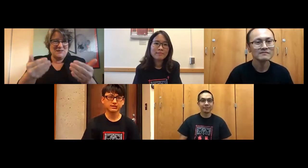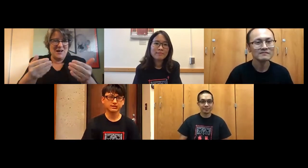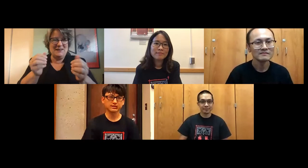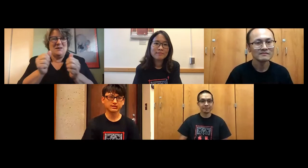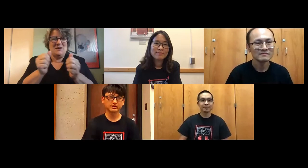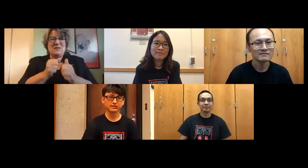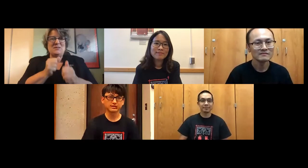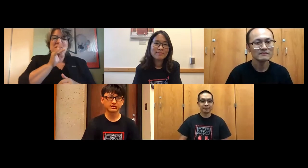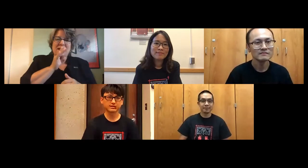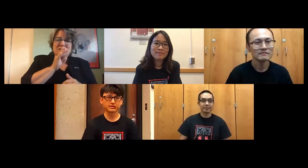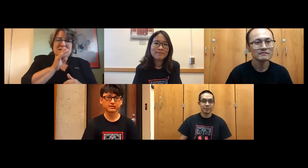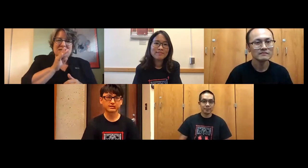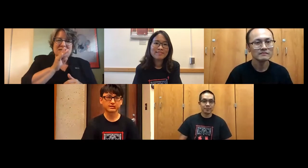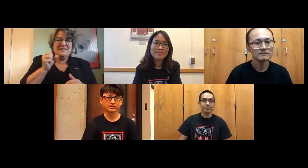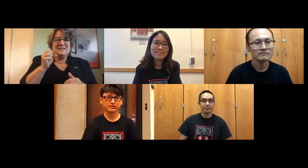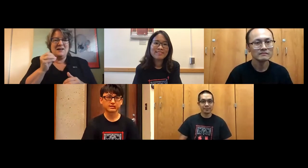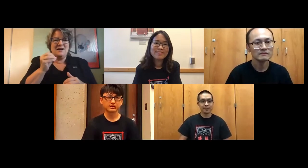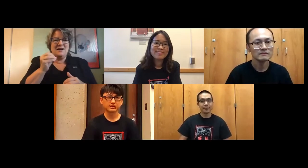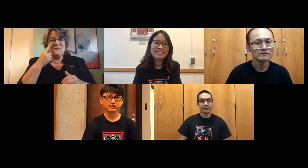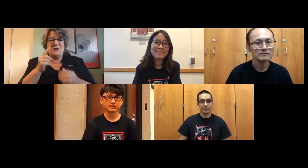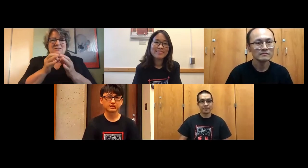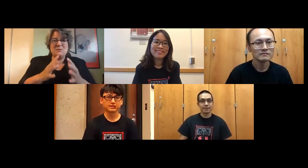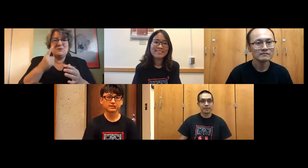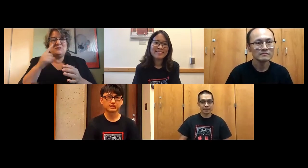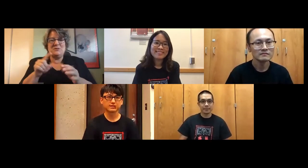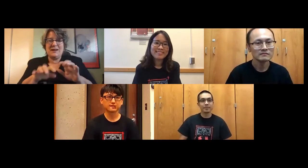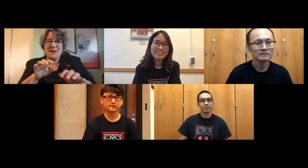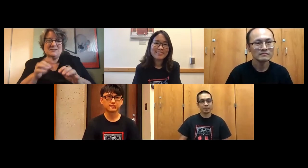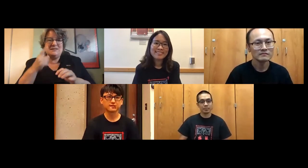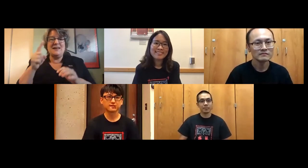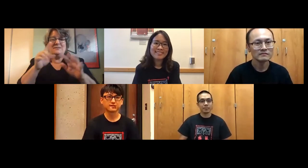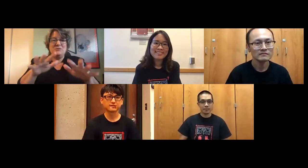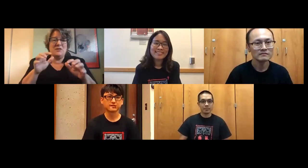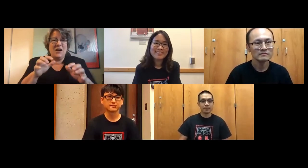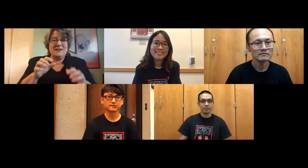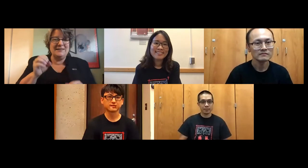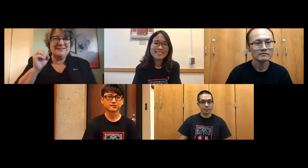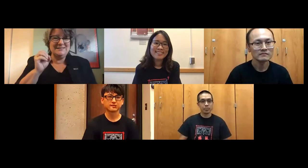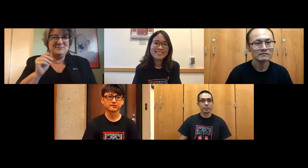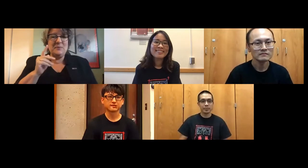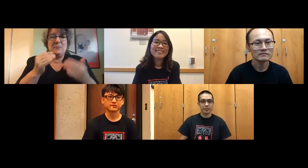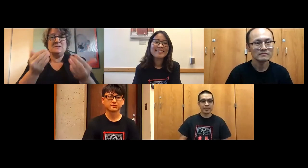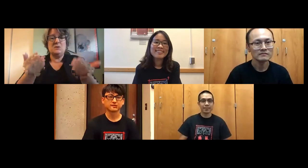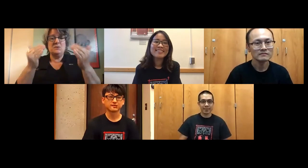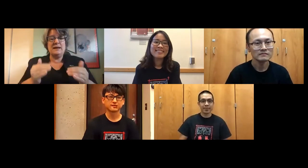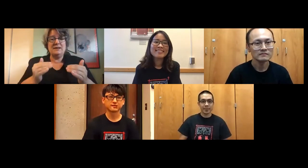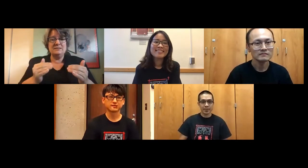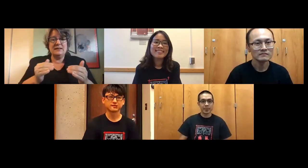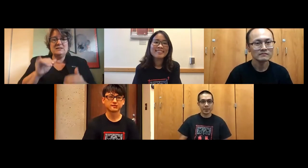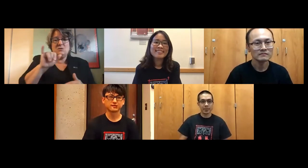on with pronouncing for interpreters, for captionists, and for the audience. So now let's go